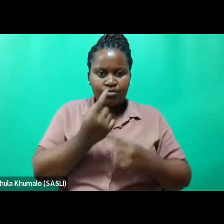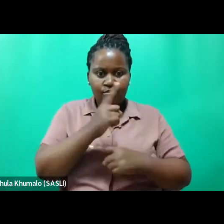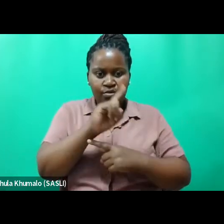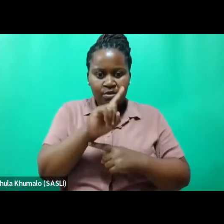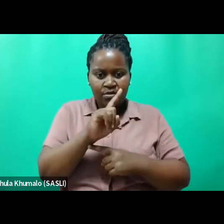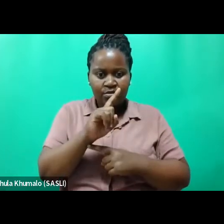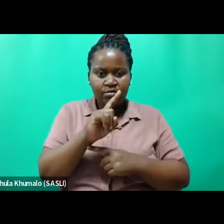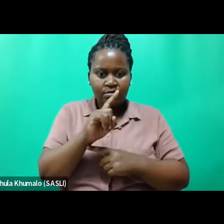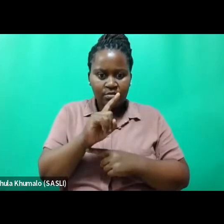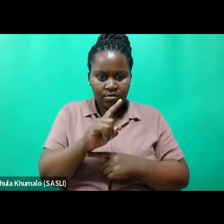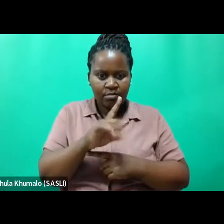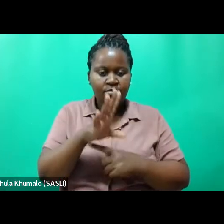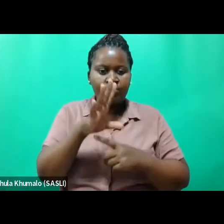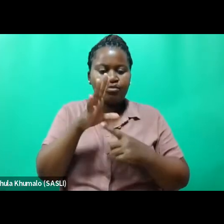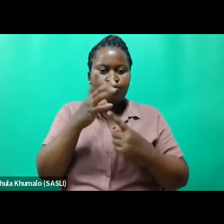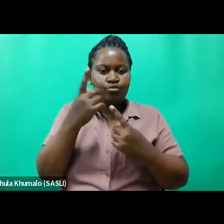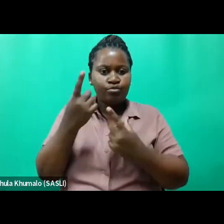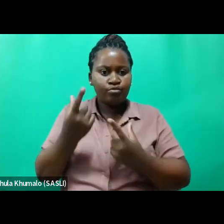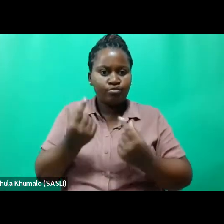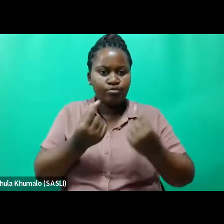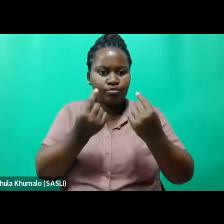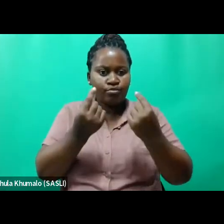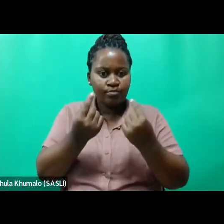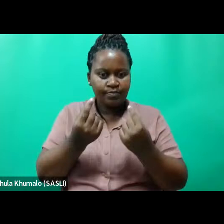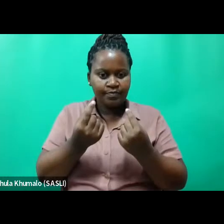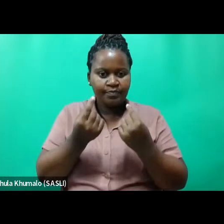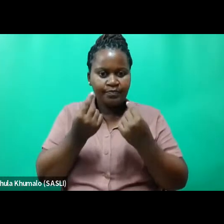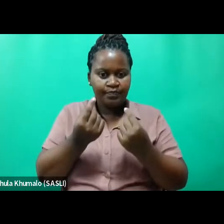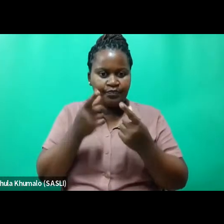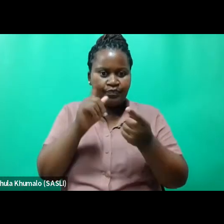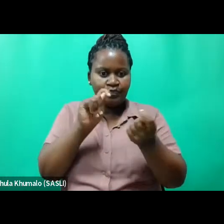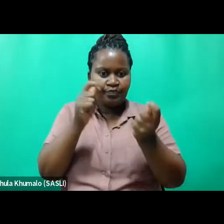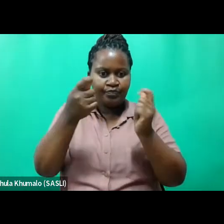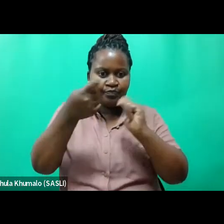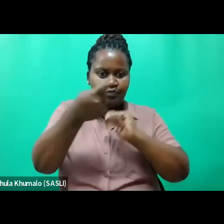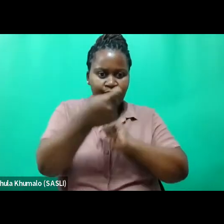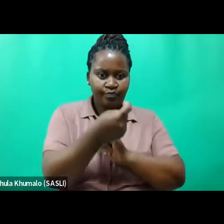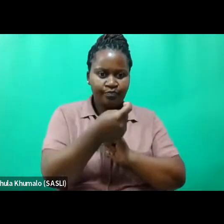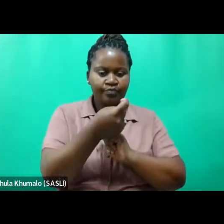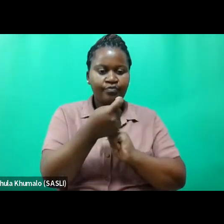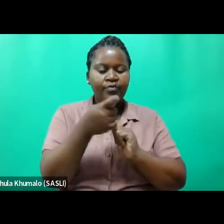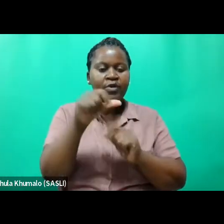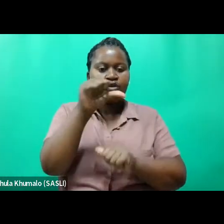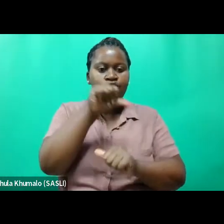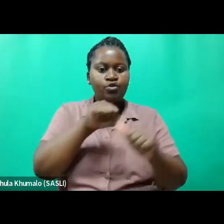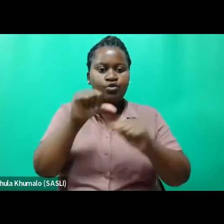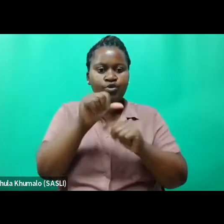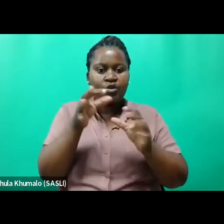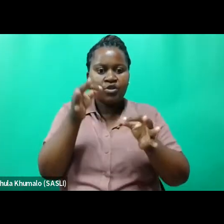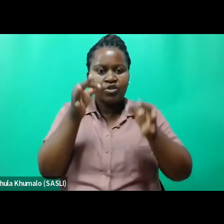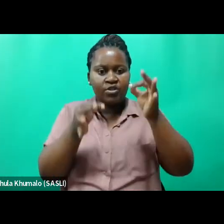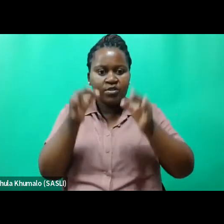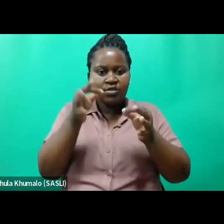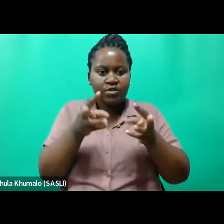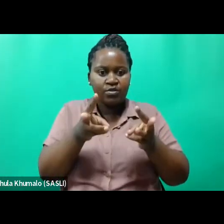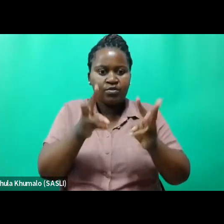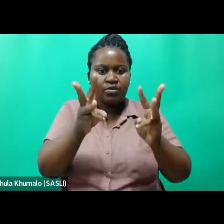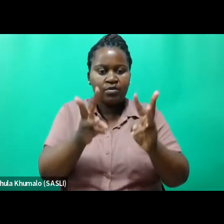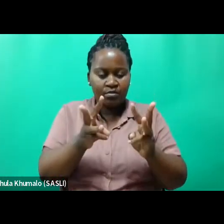deliberate introspectively on the transition towards a social justice model in dealing